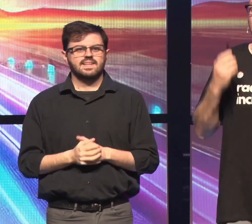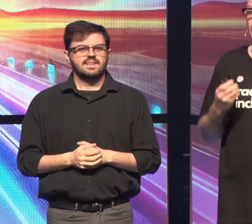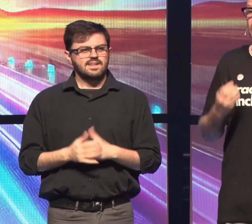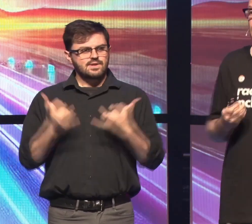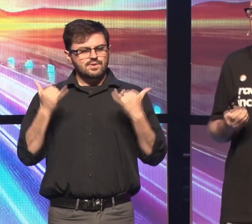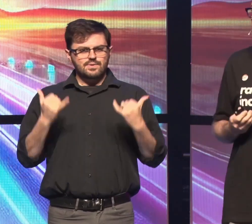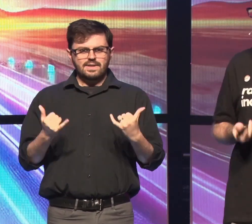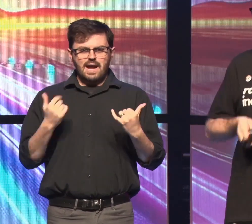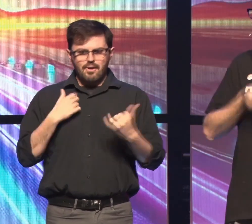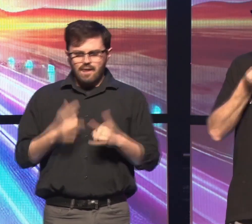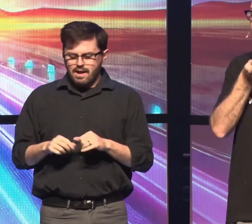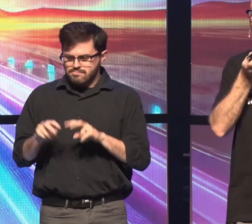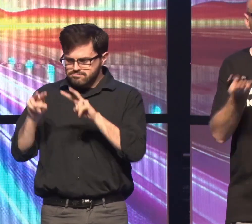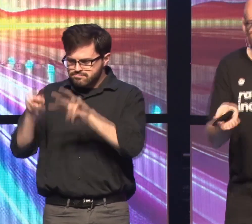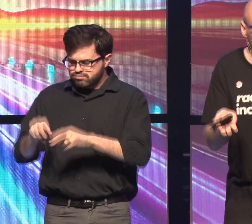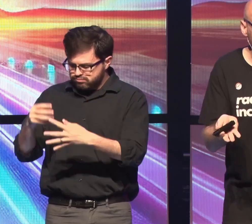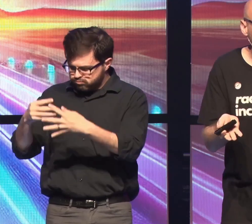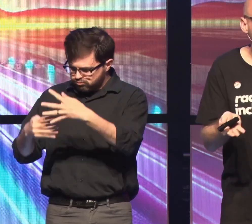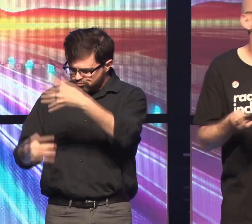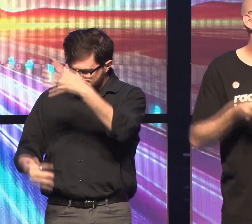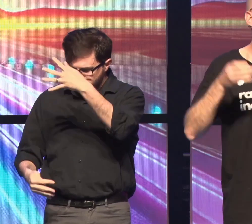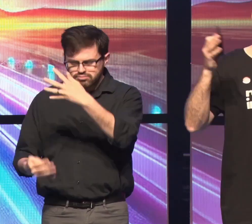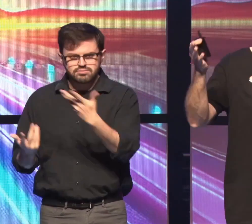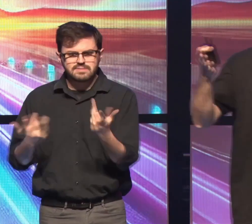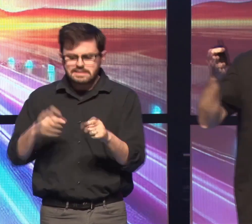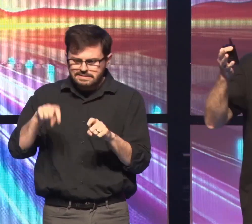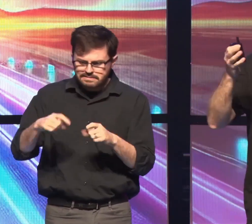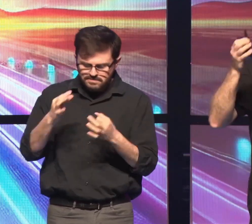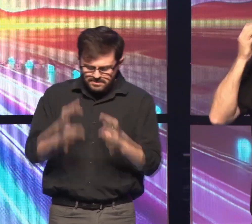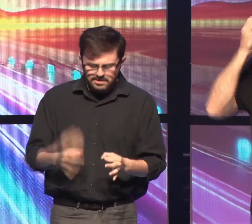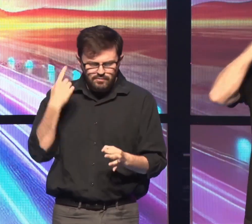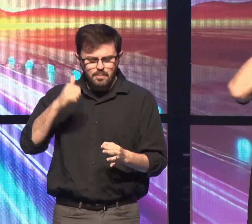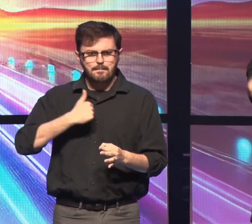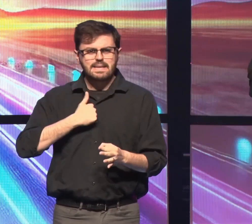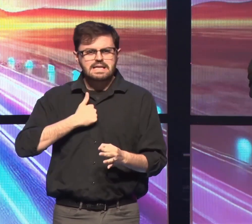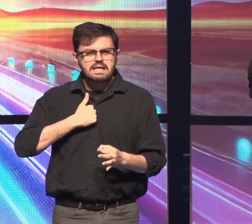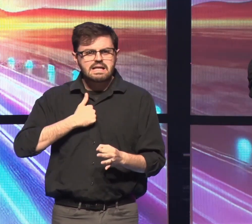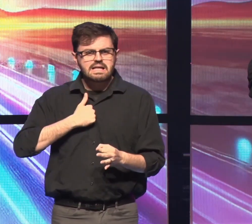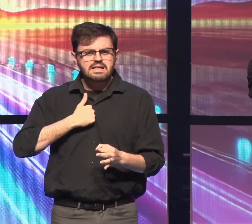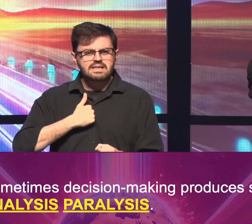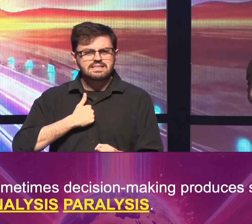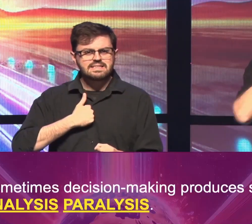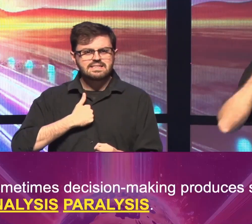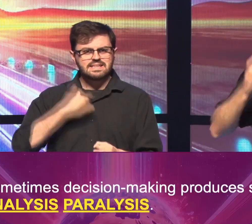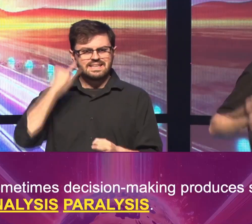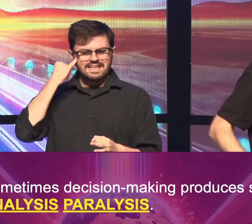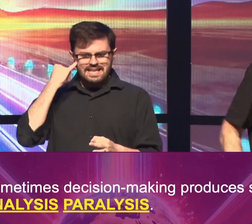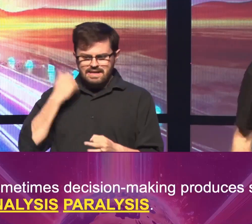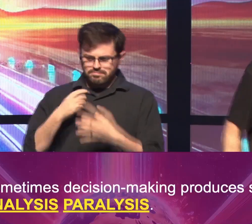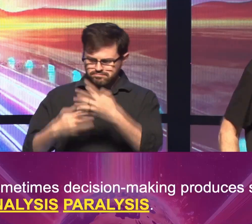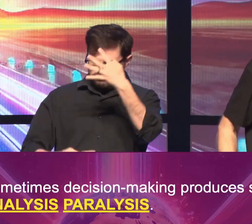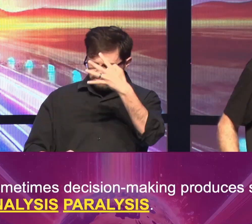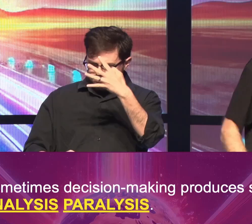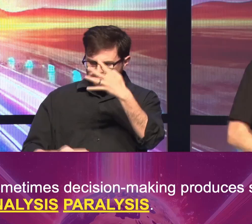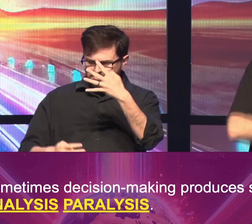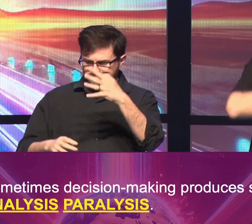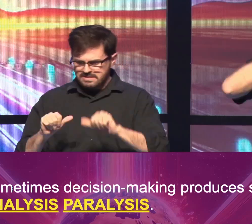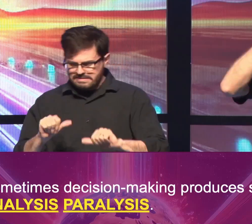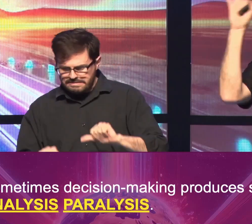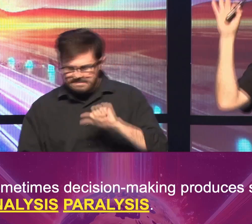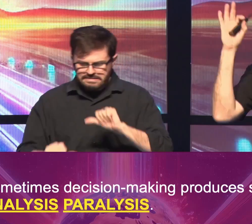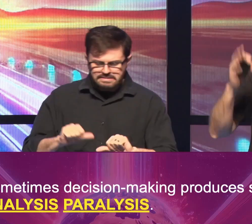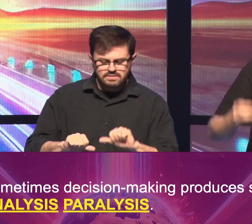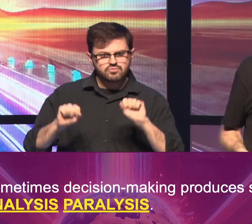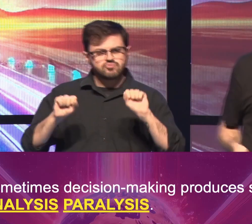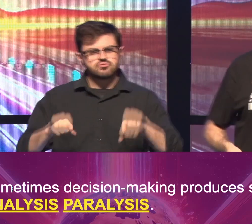have to make up my decision. But when you're given like 50 options, differing opinions, you can go into what's called paralysis analysis, right? It's just